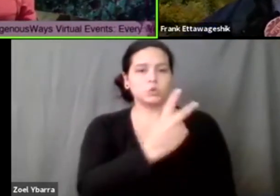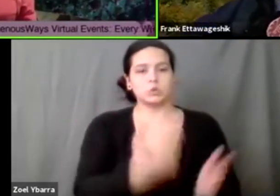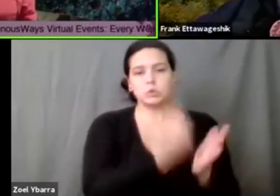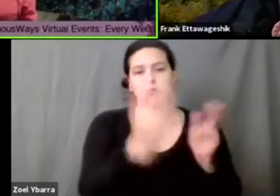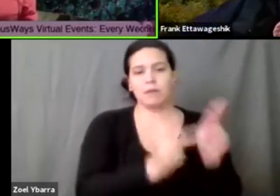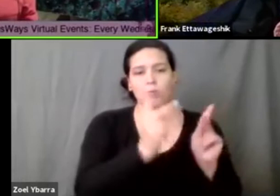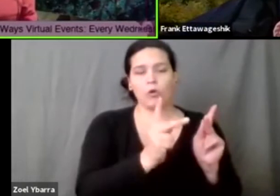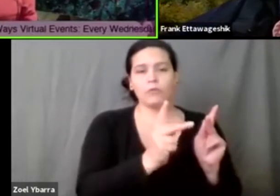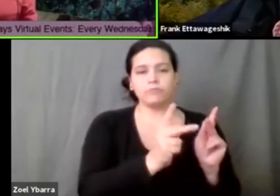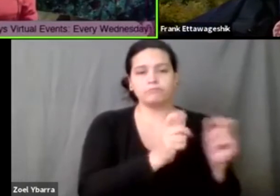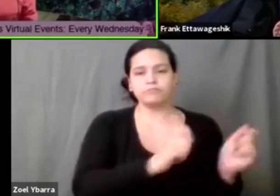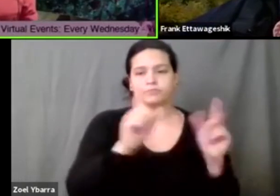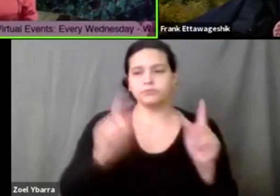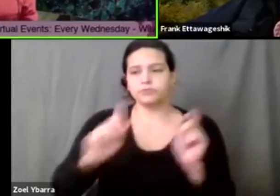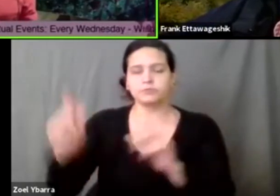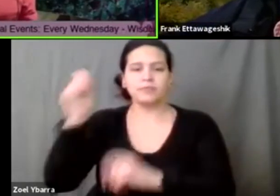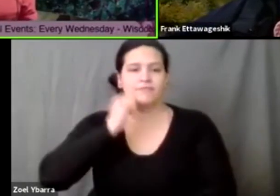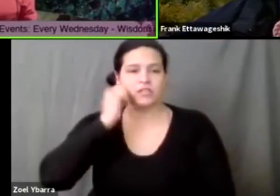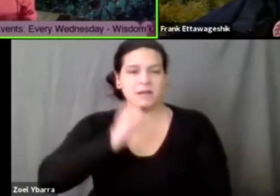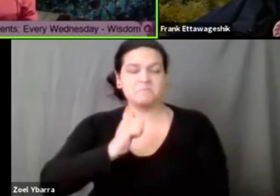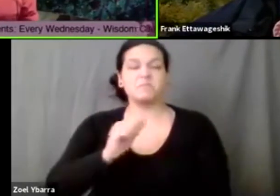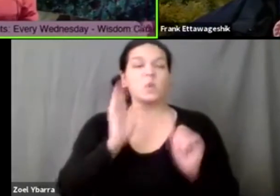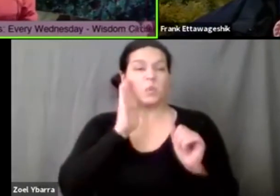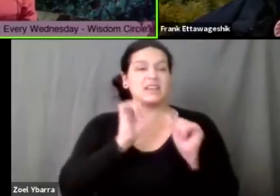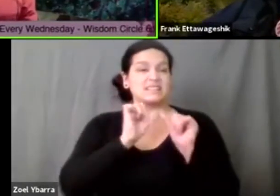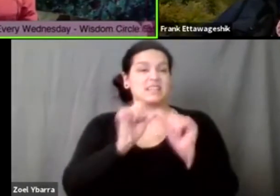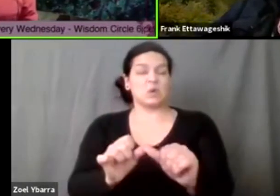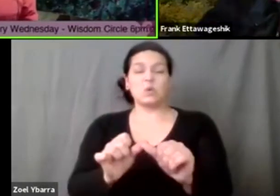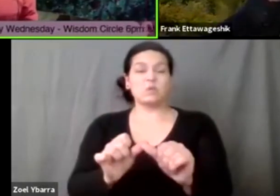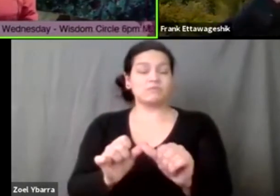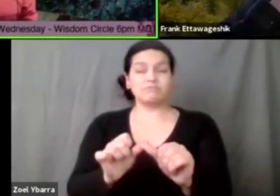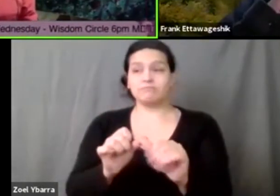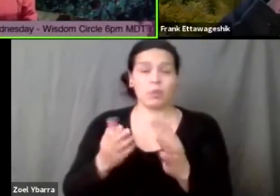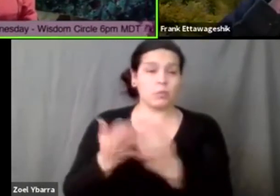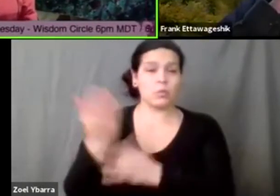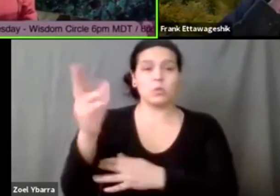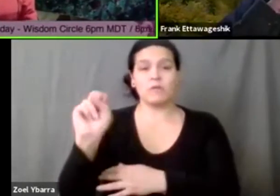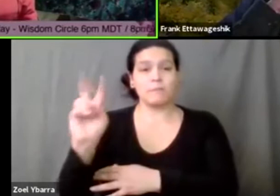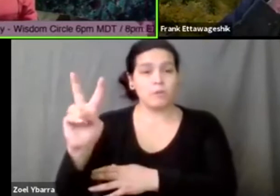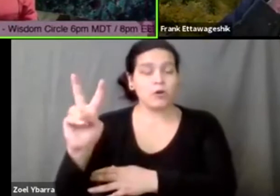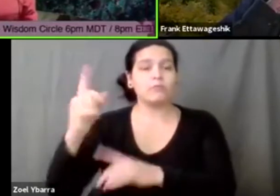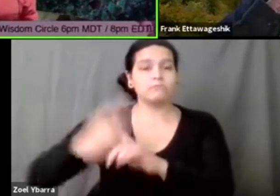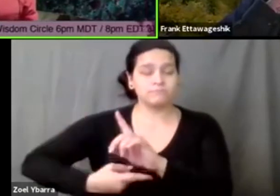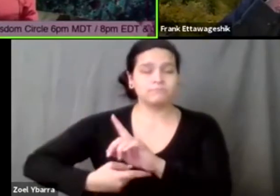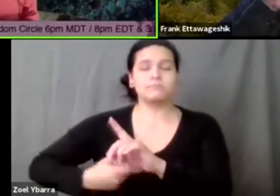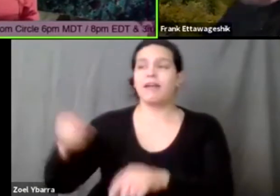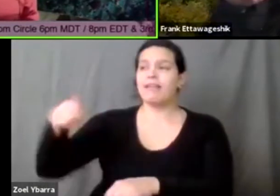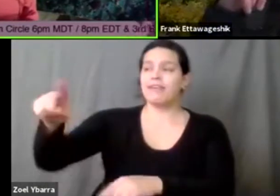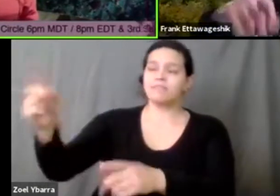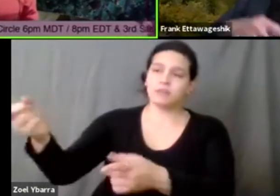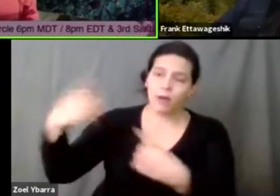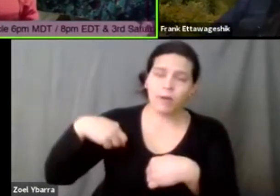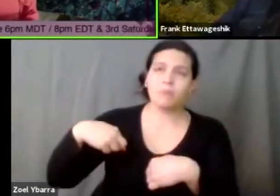this for November. And they have all blessed us with their Indigenous wisdom and medicine through our virtual events in